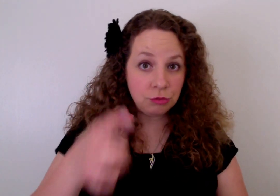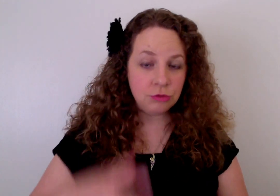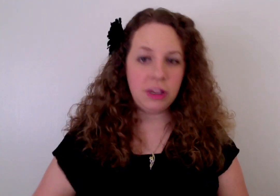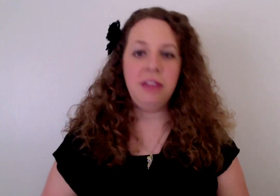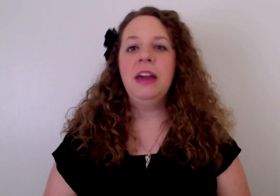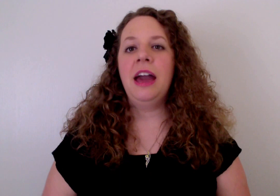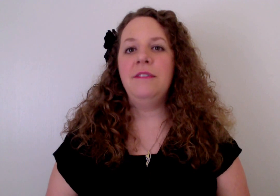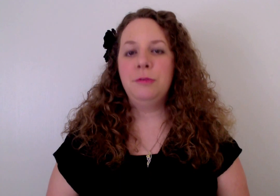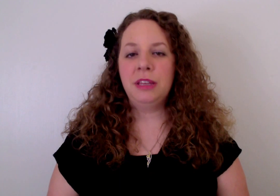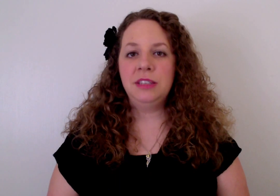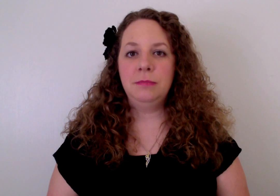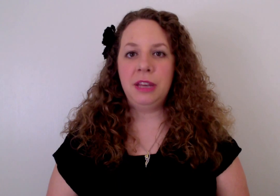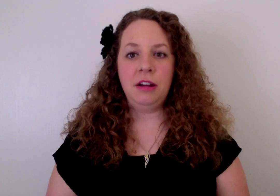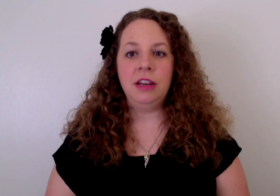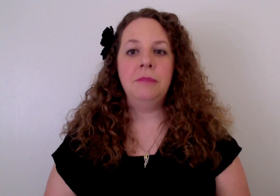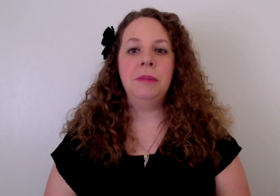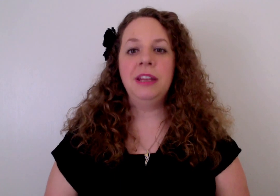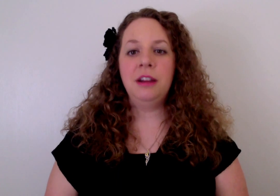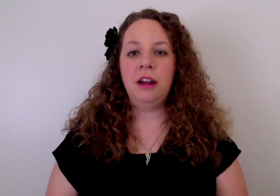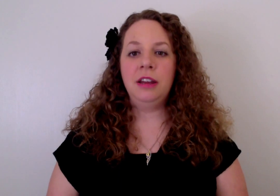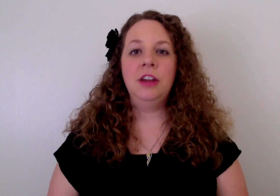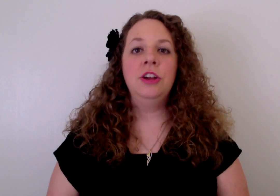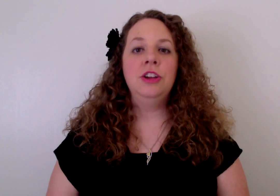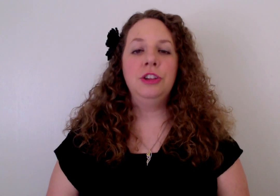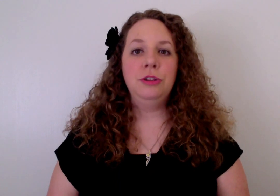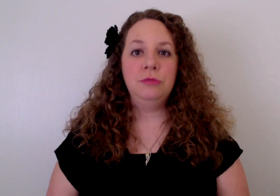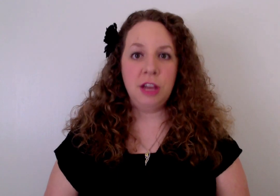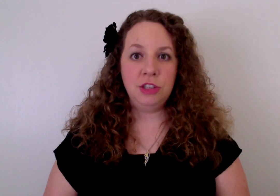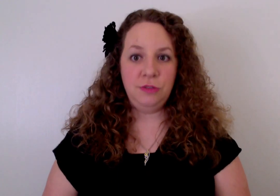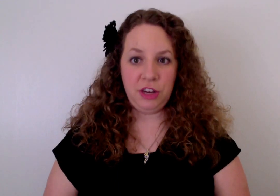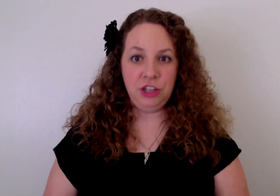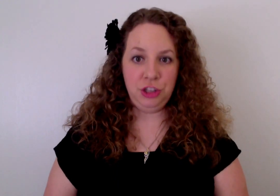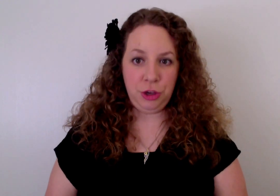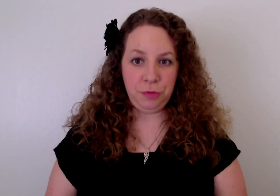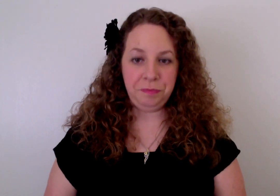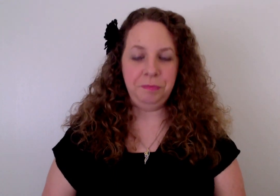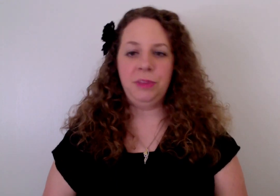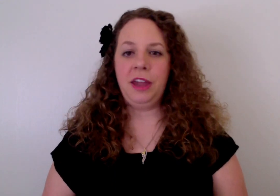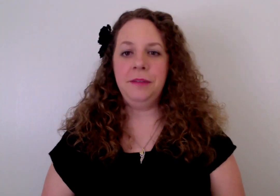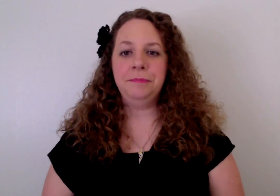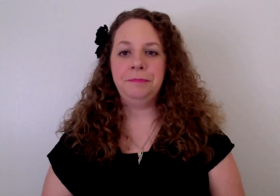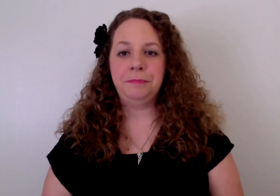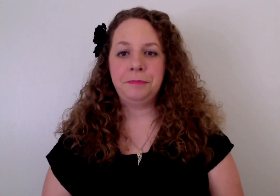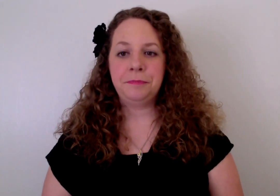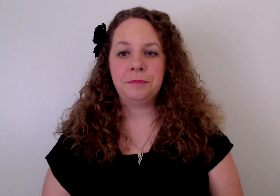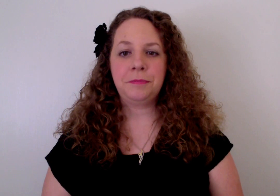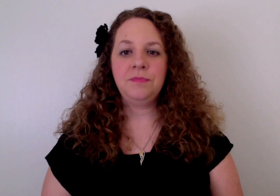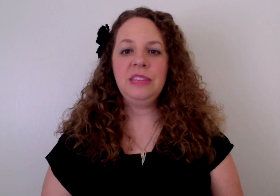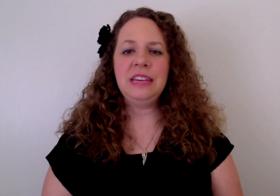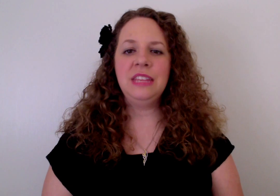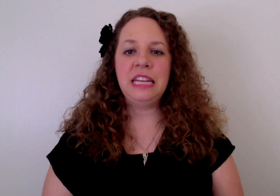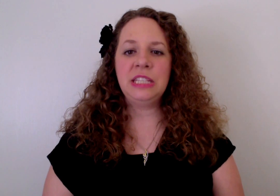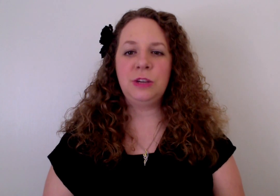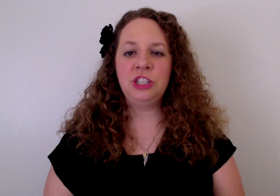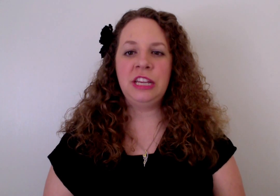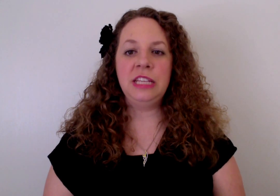Okay, have you been to Benihana? Benihana, you touch, finish, you. Okay. The next question is, what